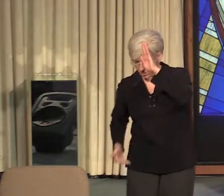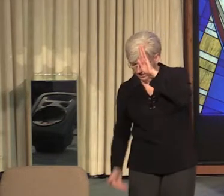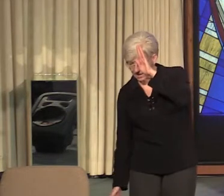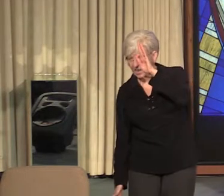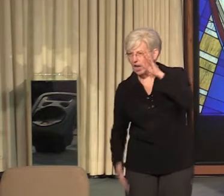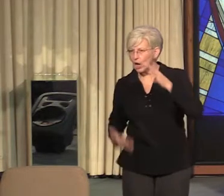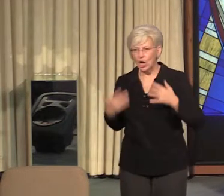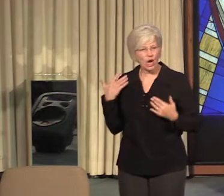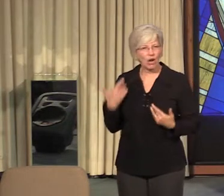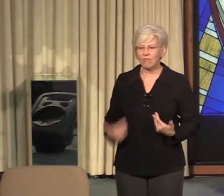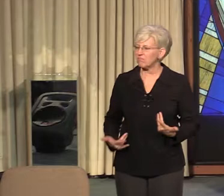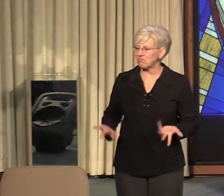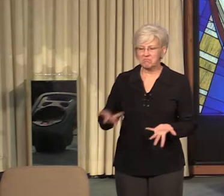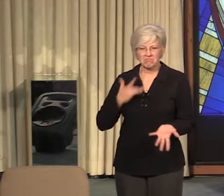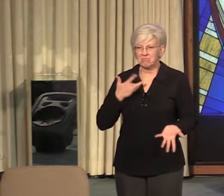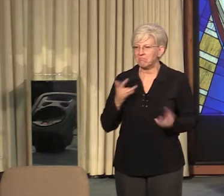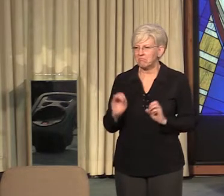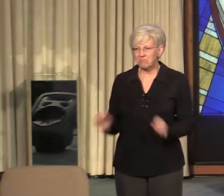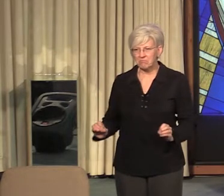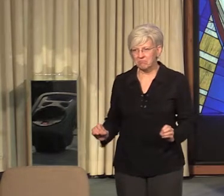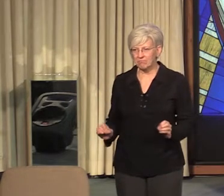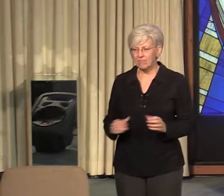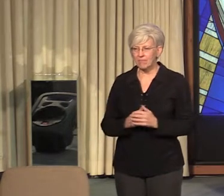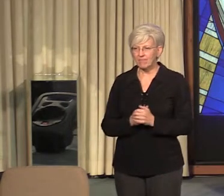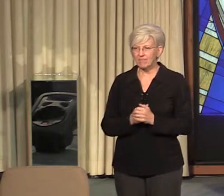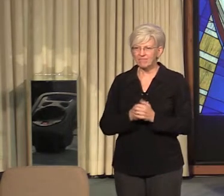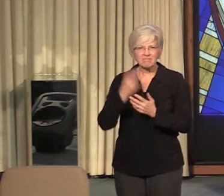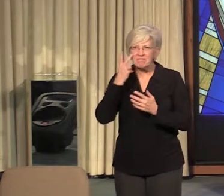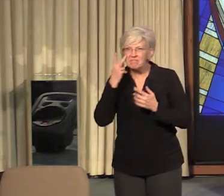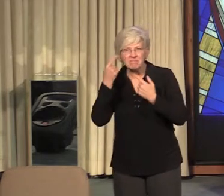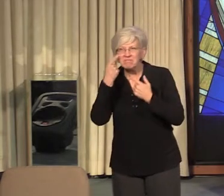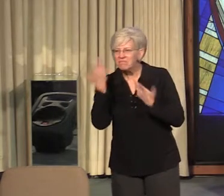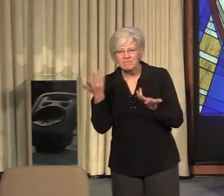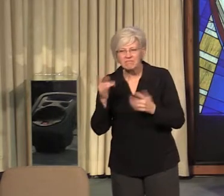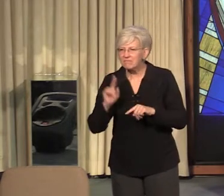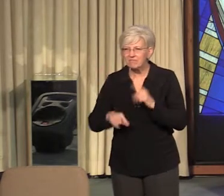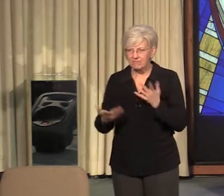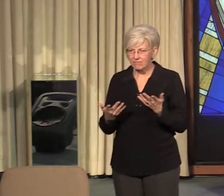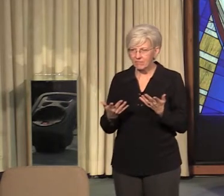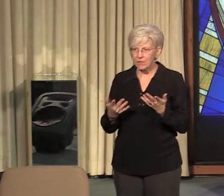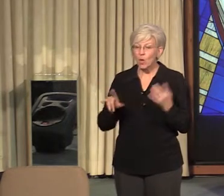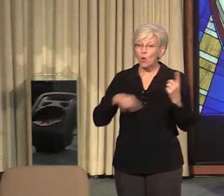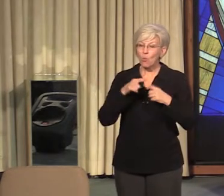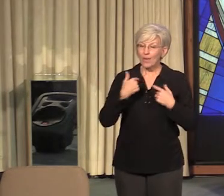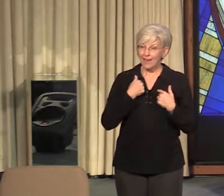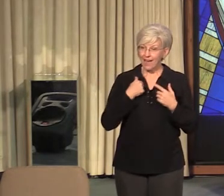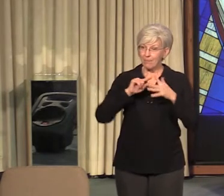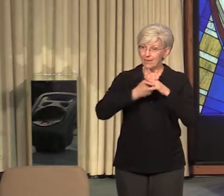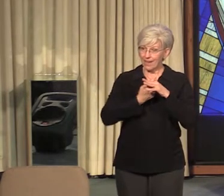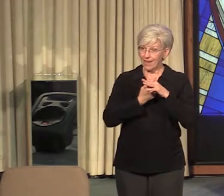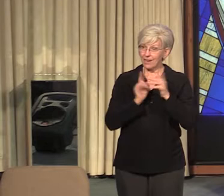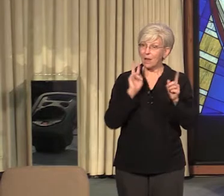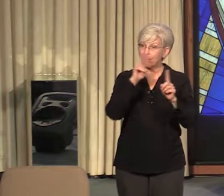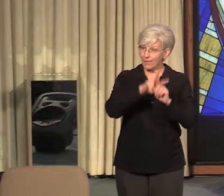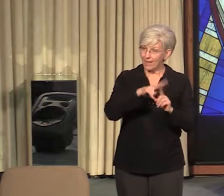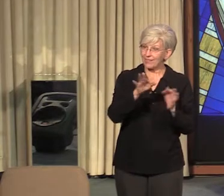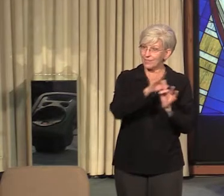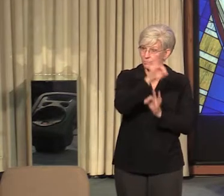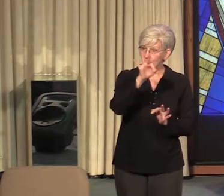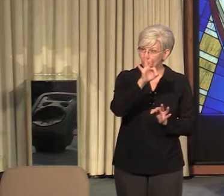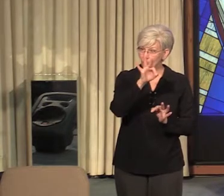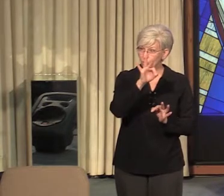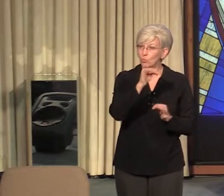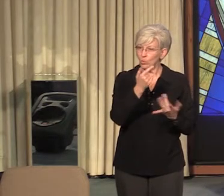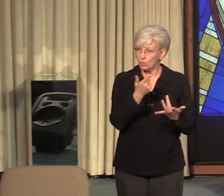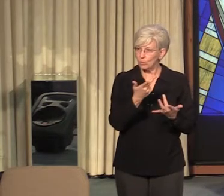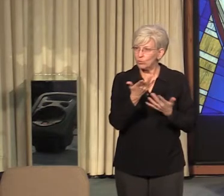but little sensation. When I began applying the spiritual treatment, there was, for a long time, slight